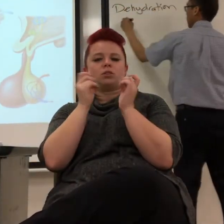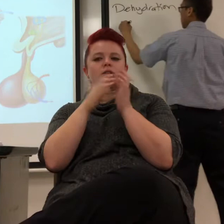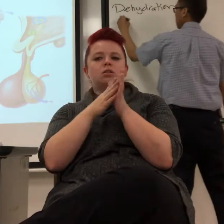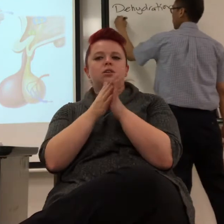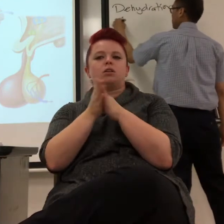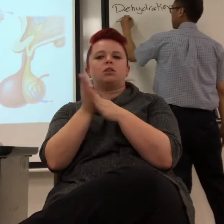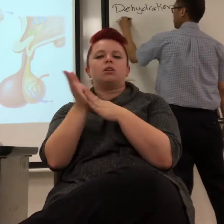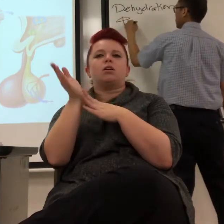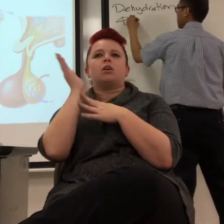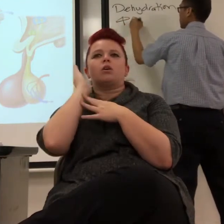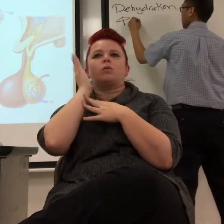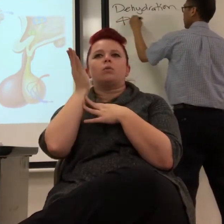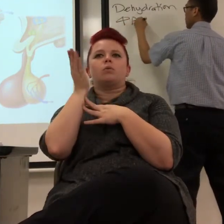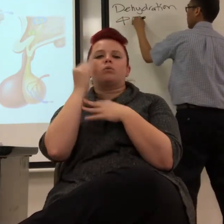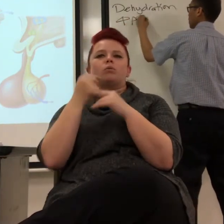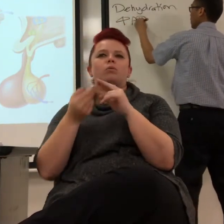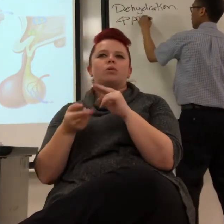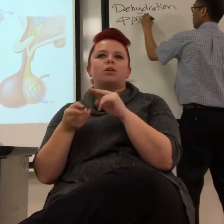You're gonna increase